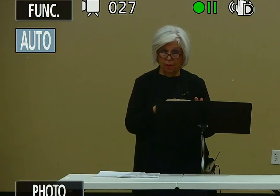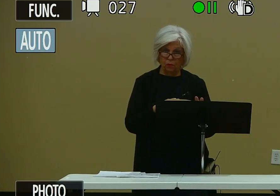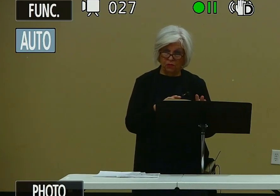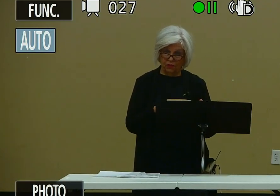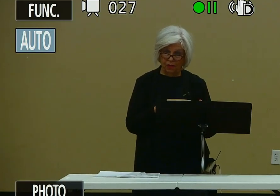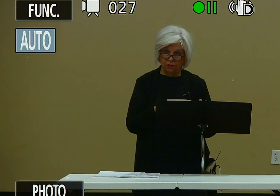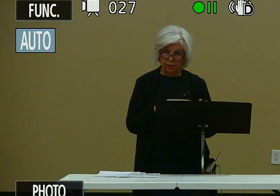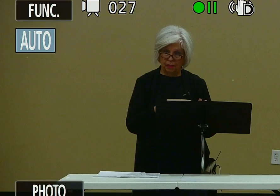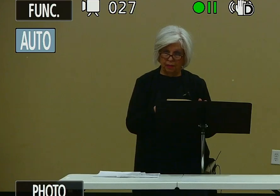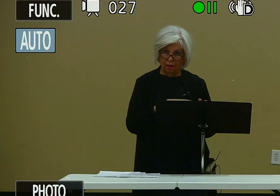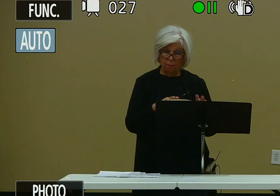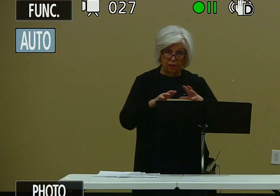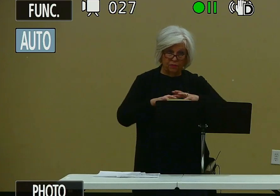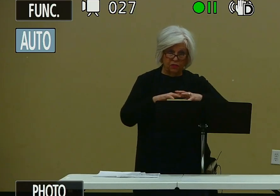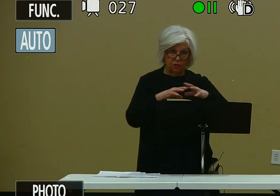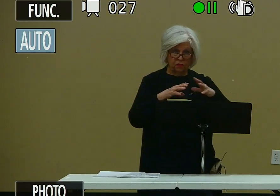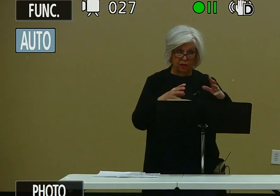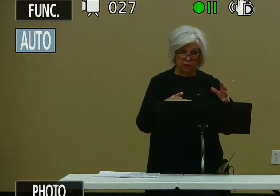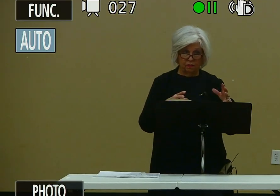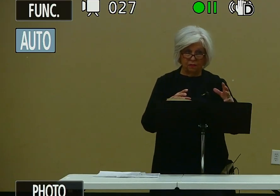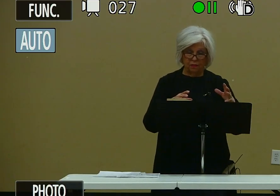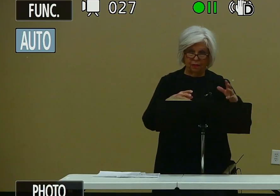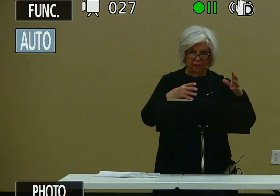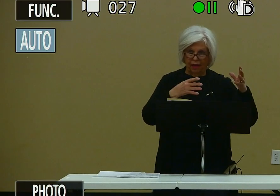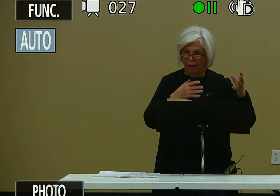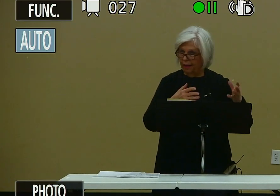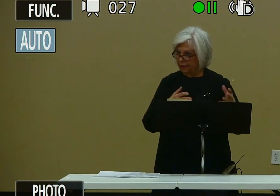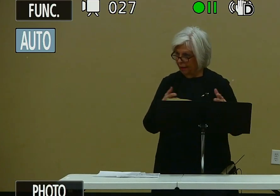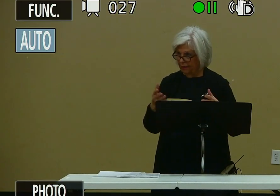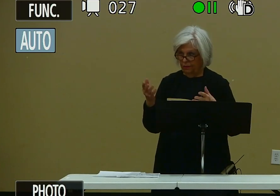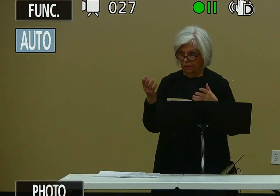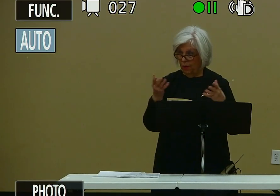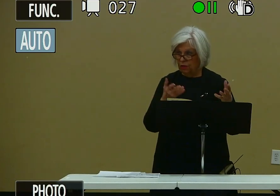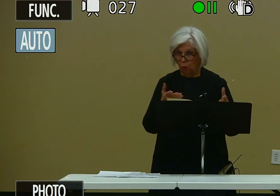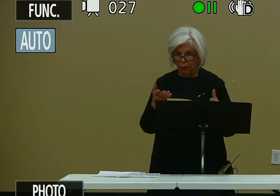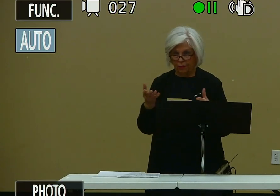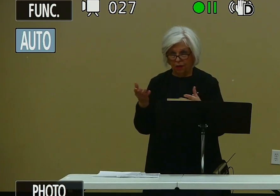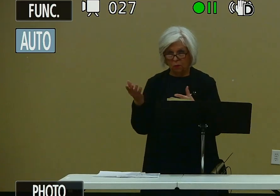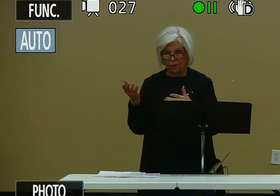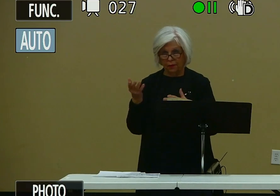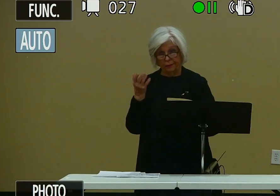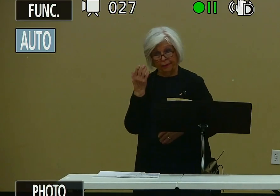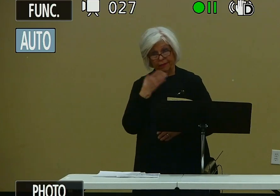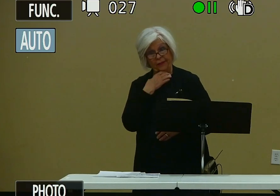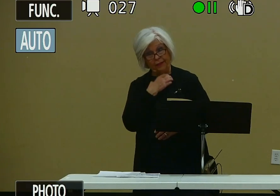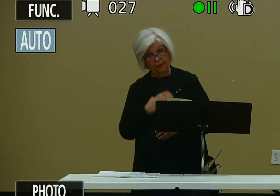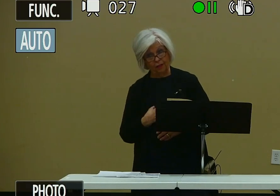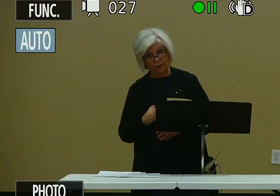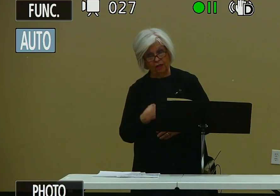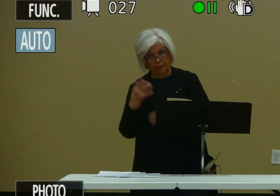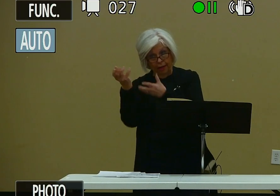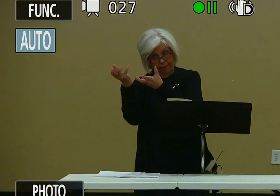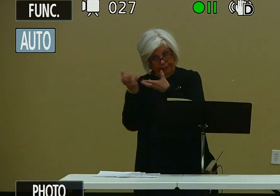the signs immediately. But if it's in a sentence, I kind of, I know where to go with it, like here, not